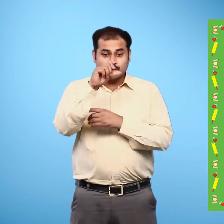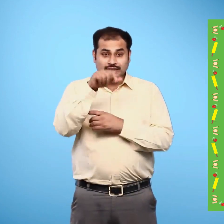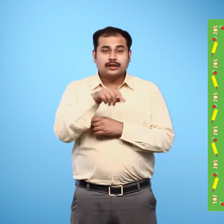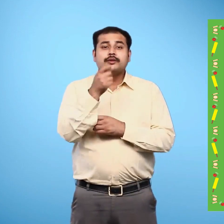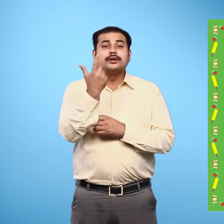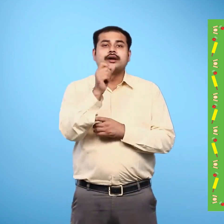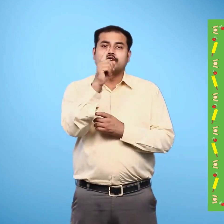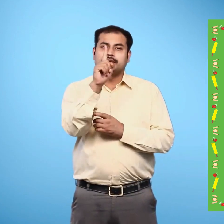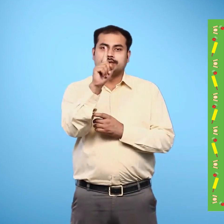Try.